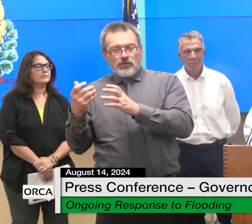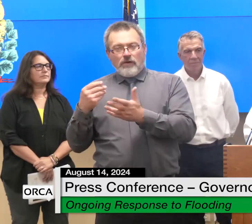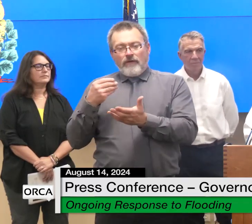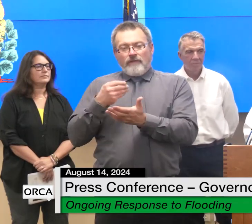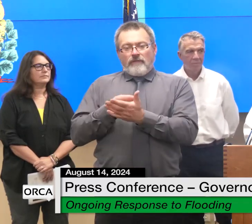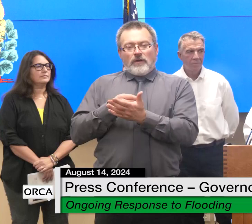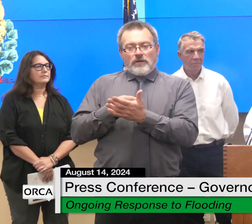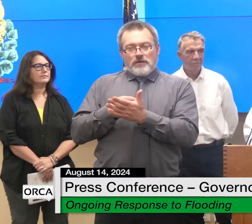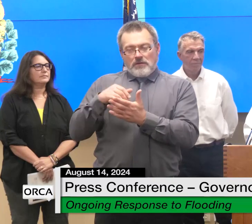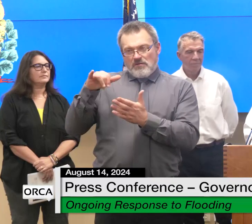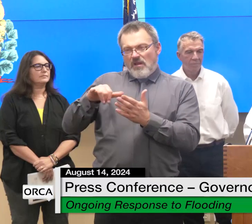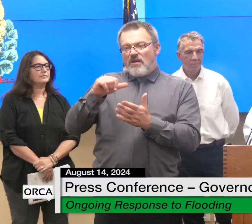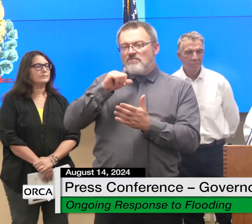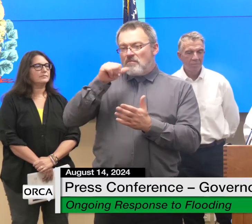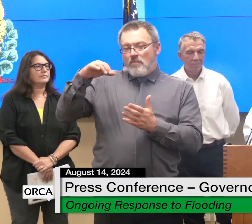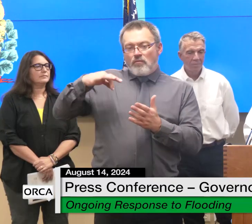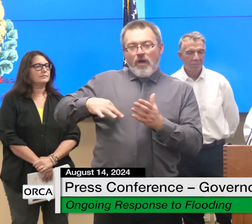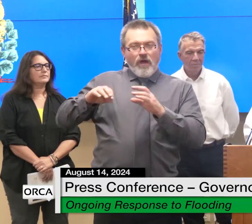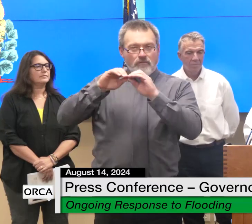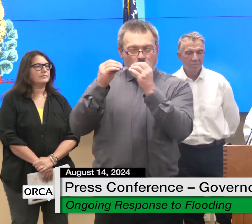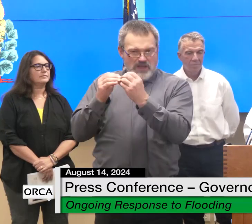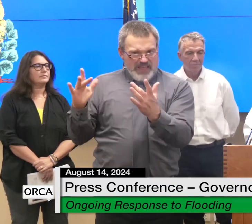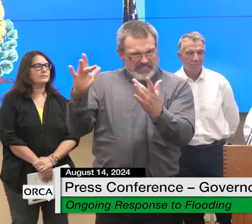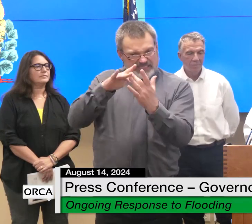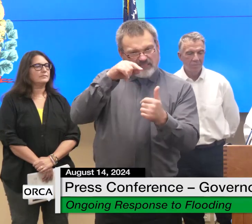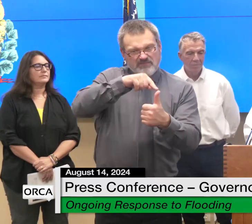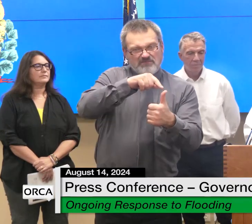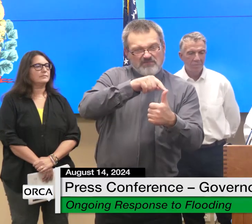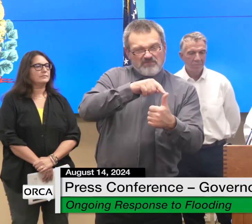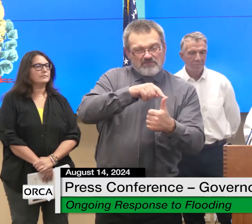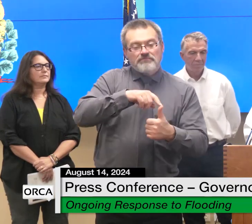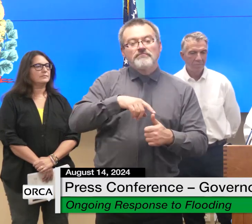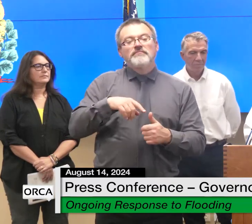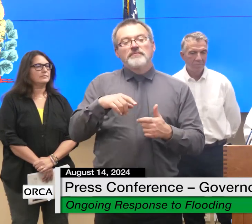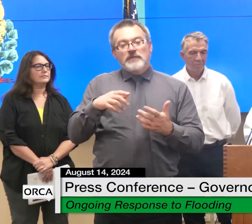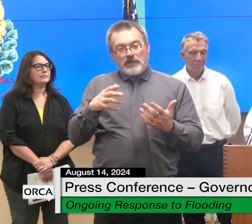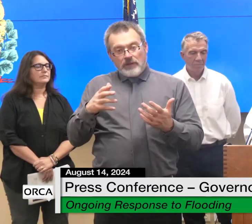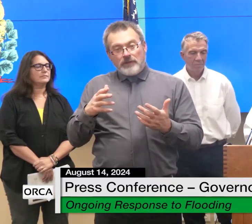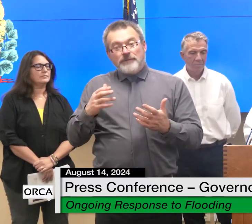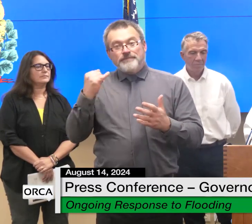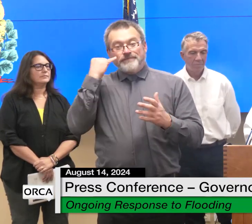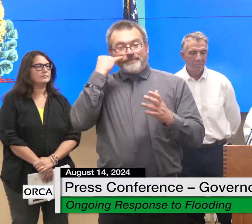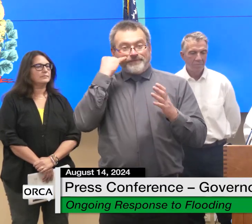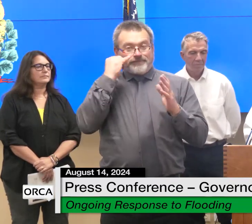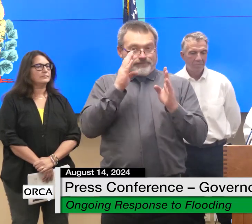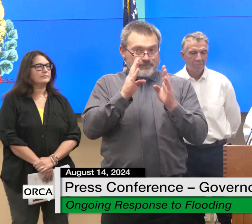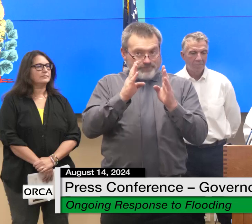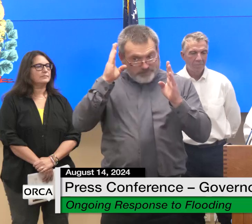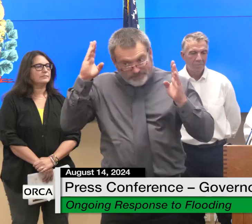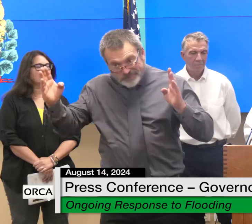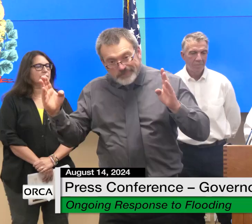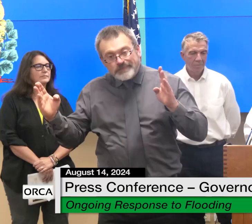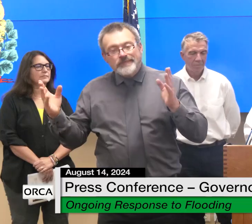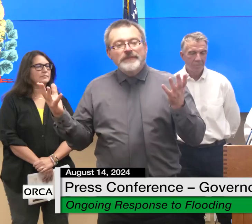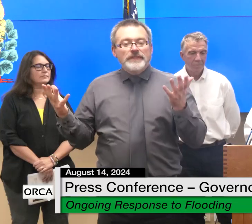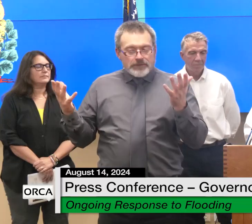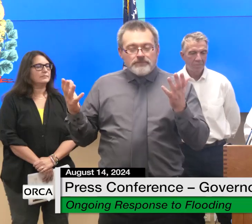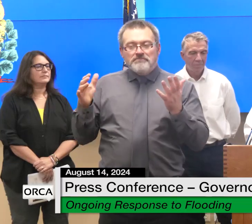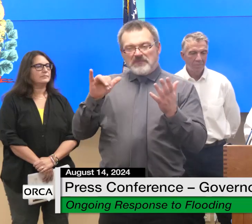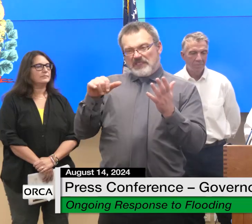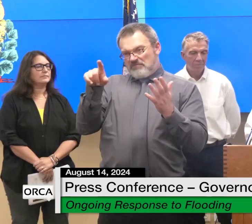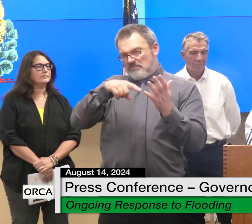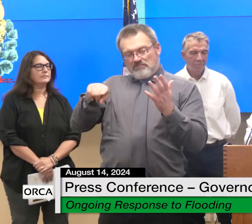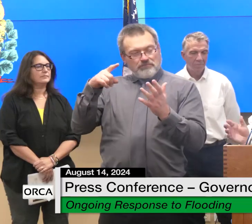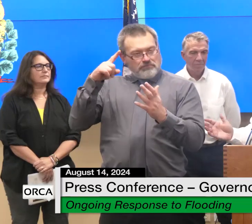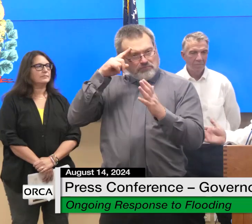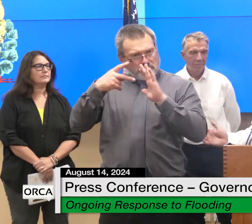nonprofit organization that provides funding to help meet unmet long-term recovery needs of families impacted by